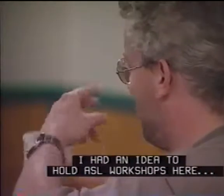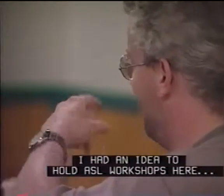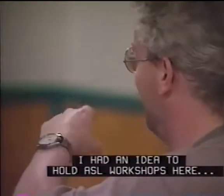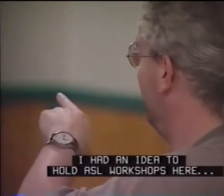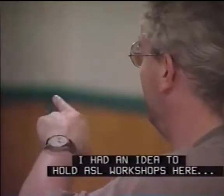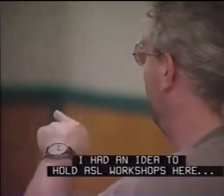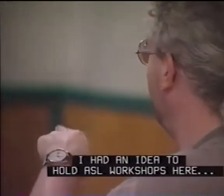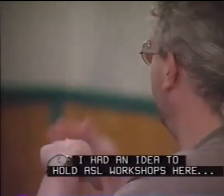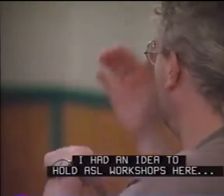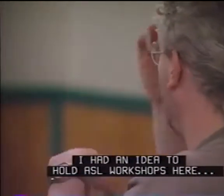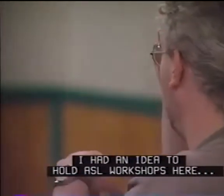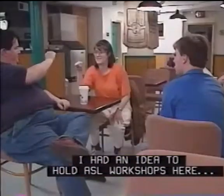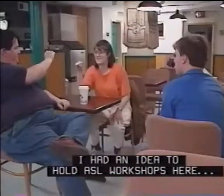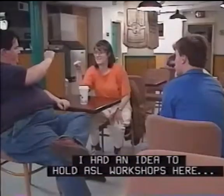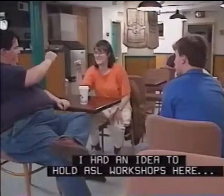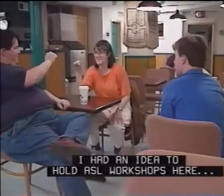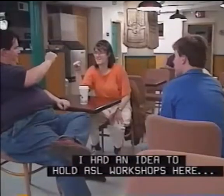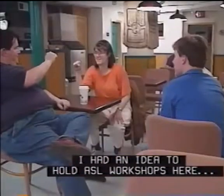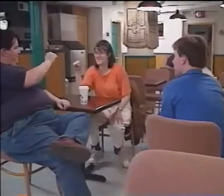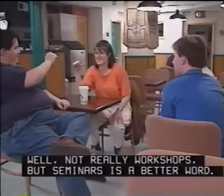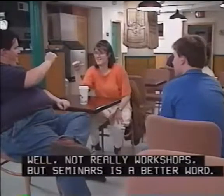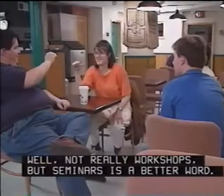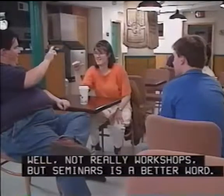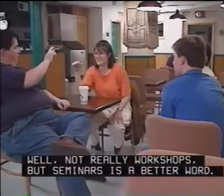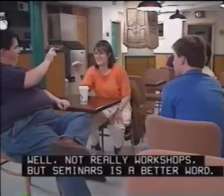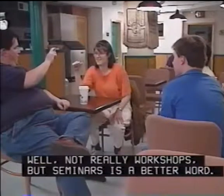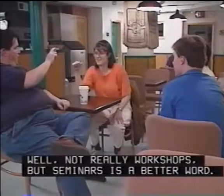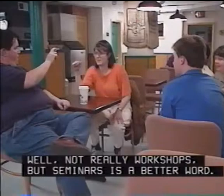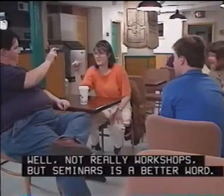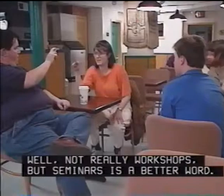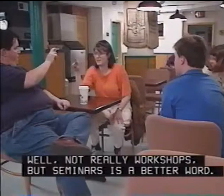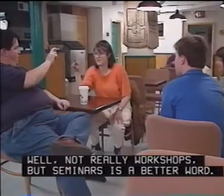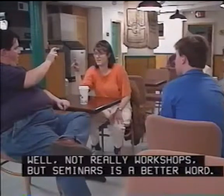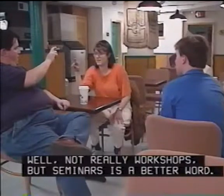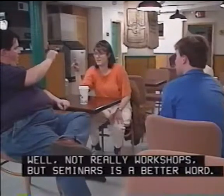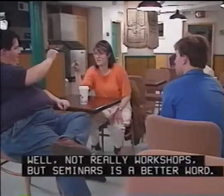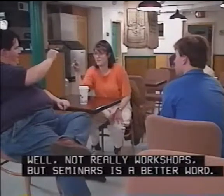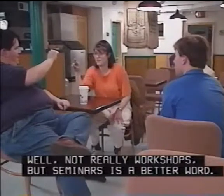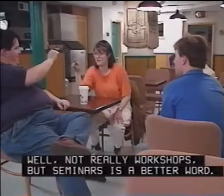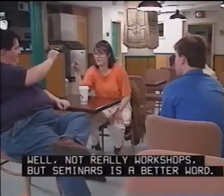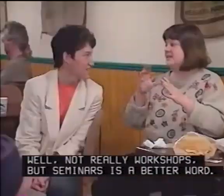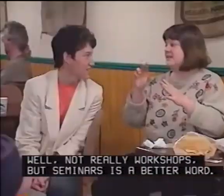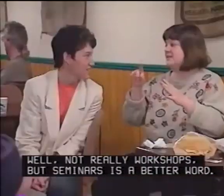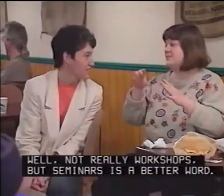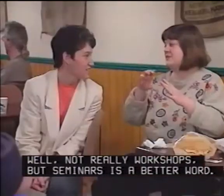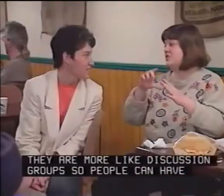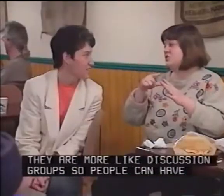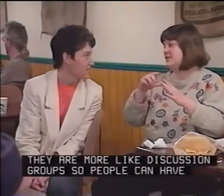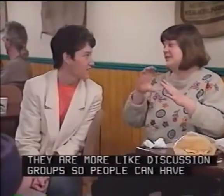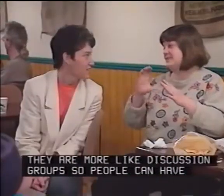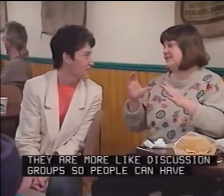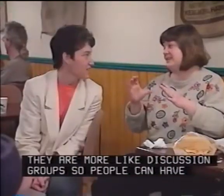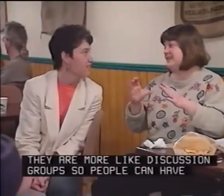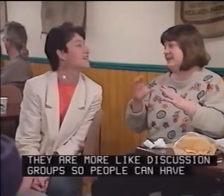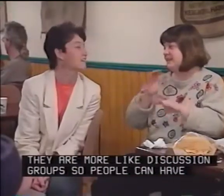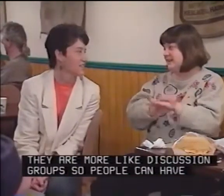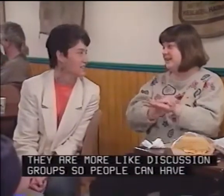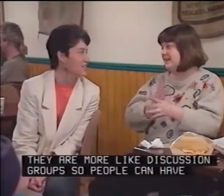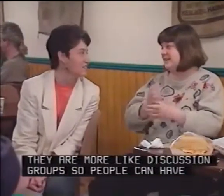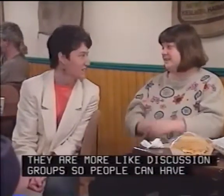idea to hold ASL workshops here. Well, not really workshops, but seminars is a better word. They're more like discussion groups, so people